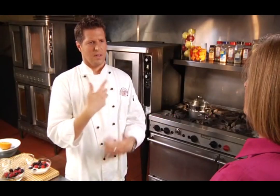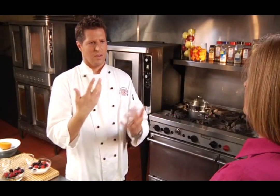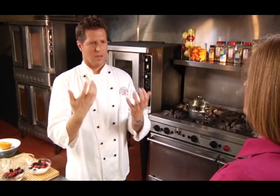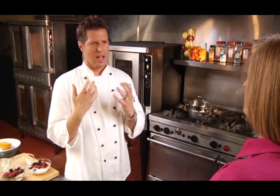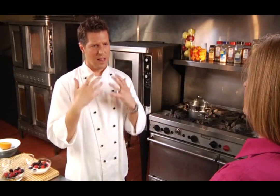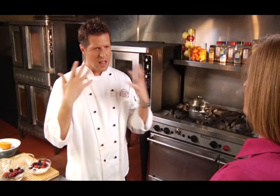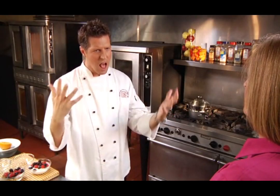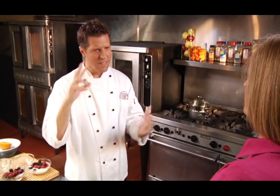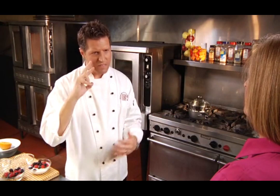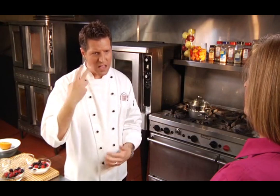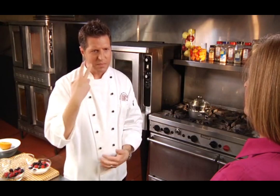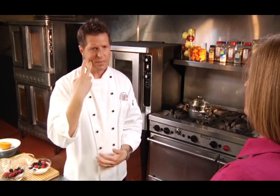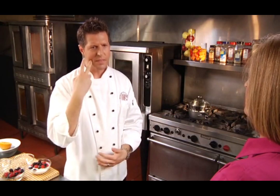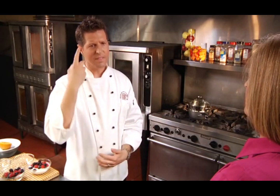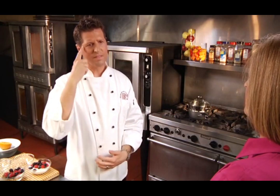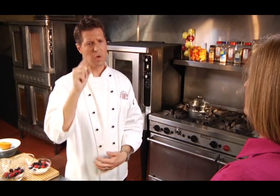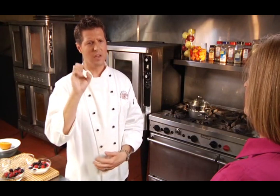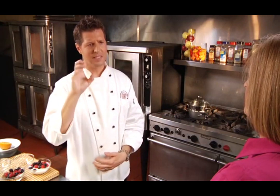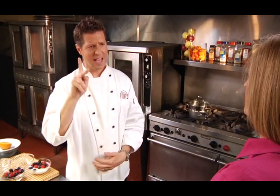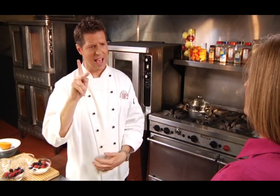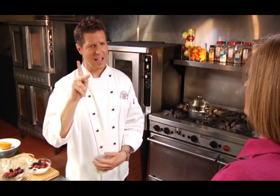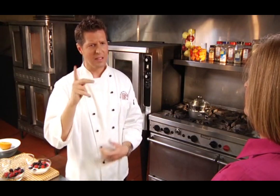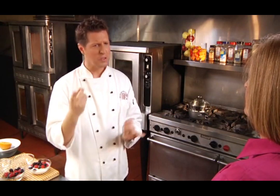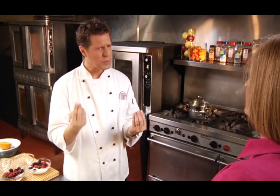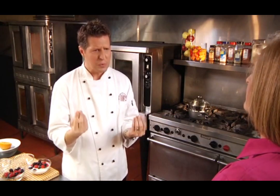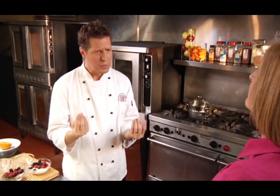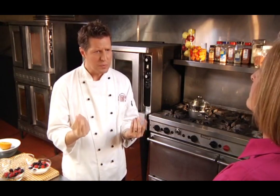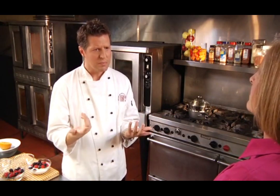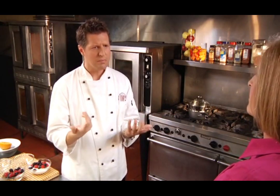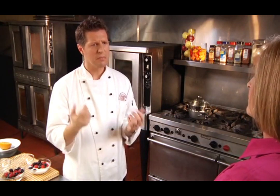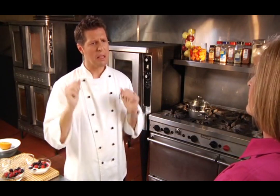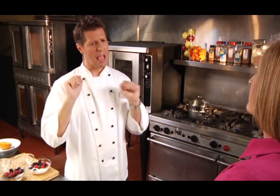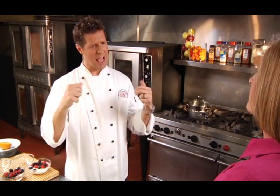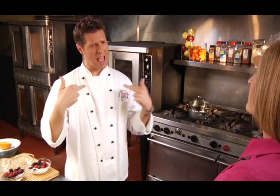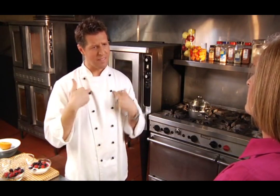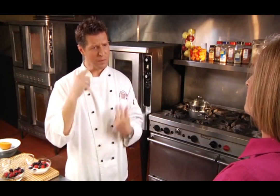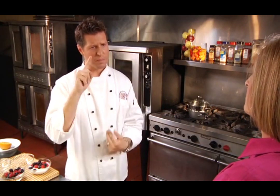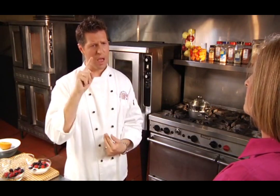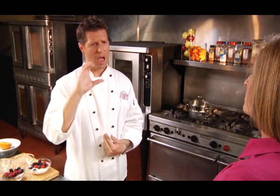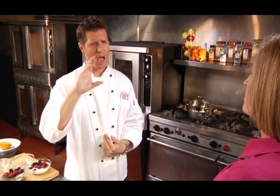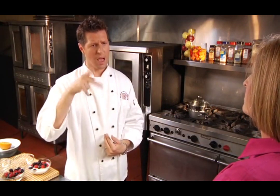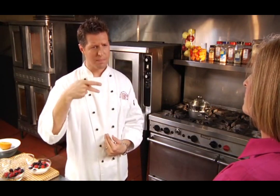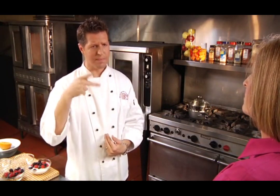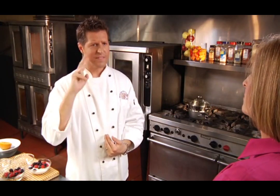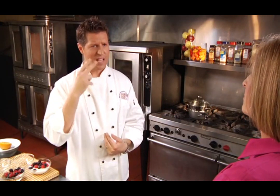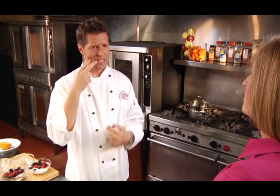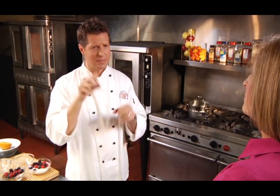We want lots of vegetables. We can have 1 cup of vegetable sticks for a snack.